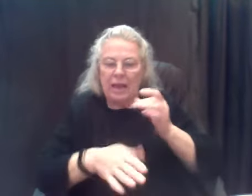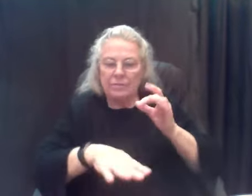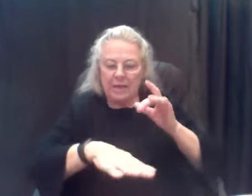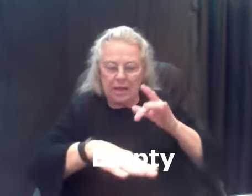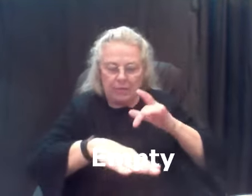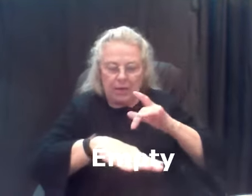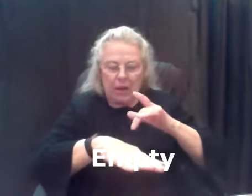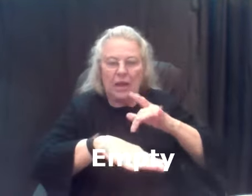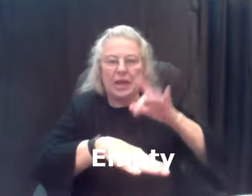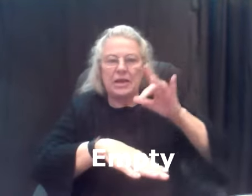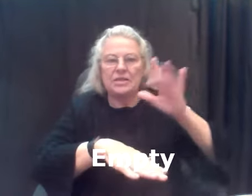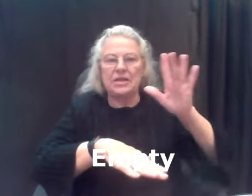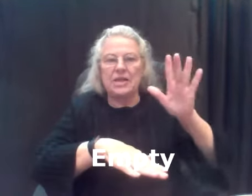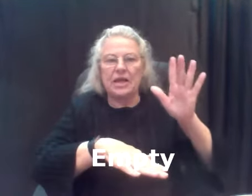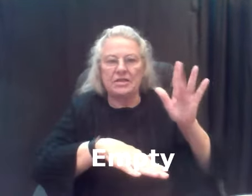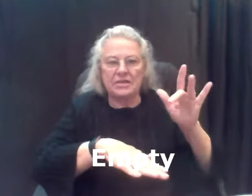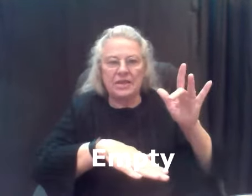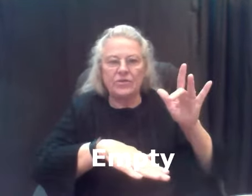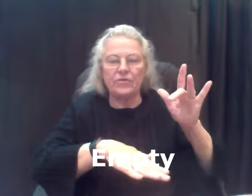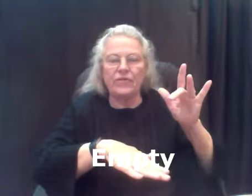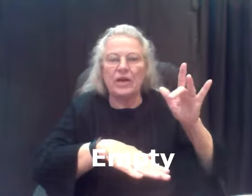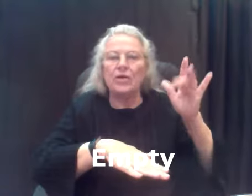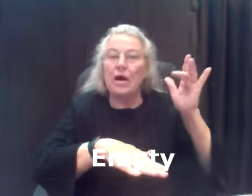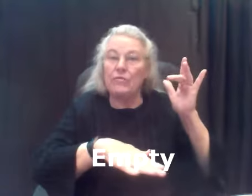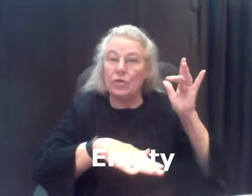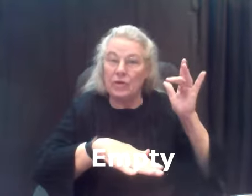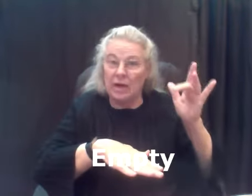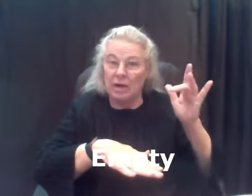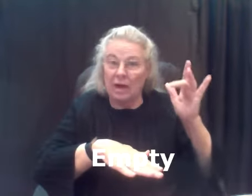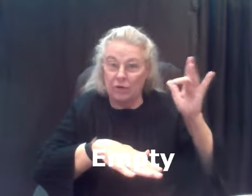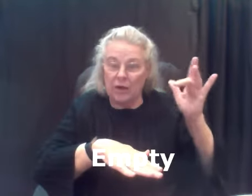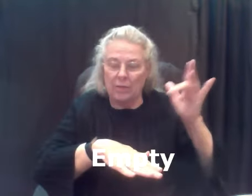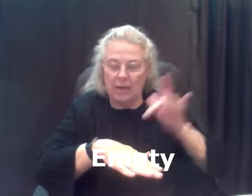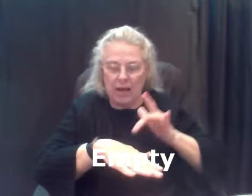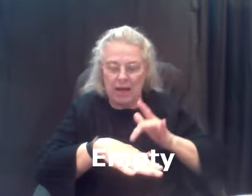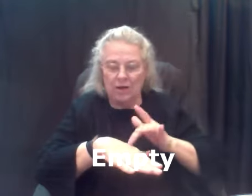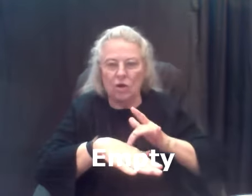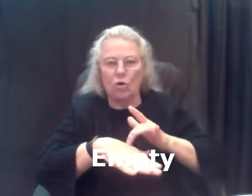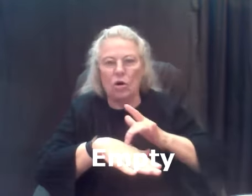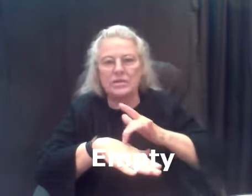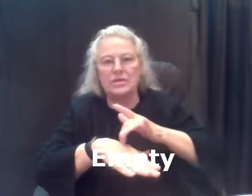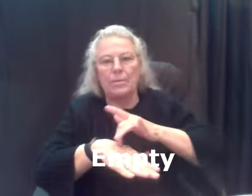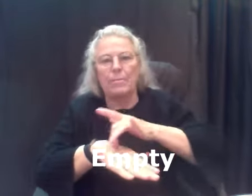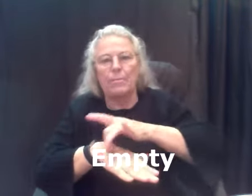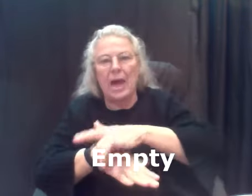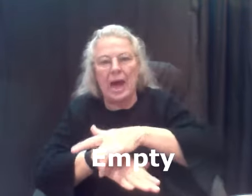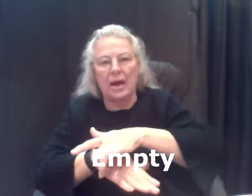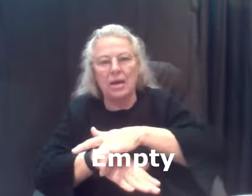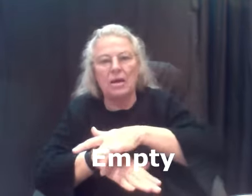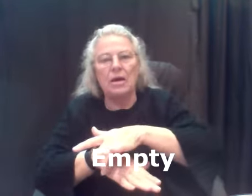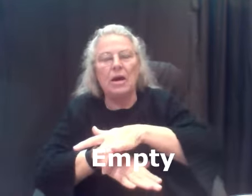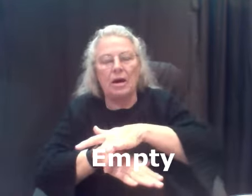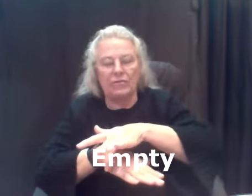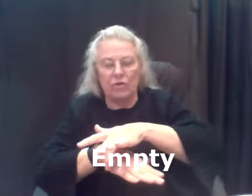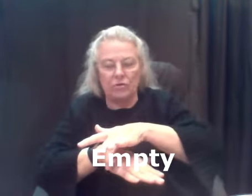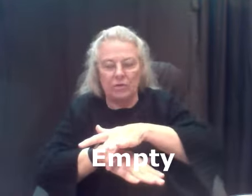Empty, it is to take the center finger of your dominant hand across the back of your